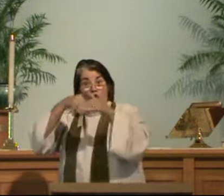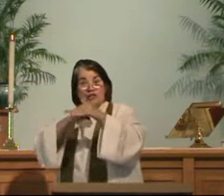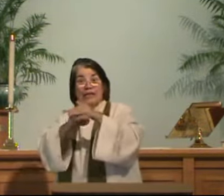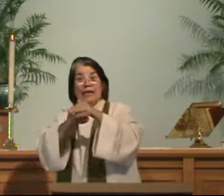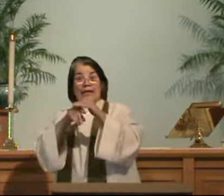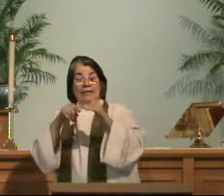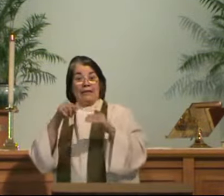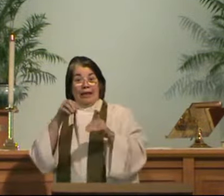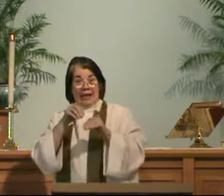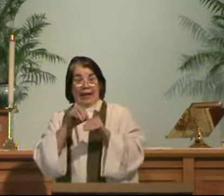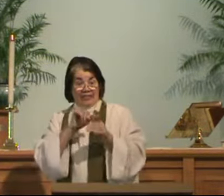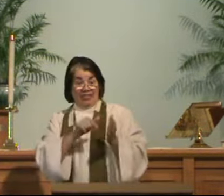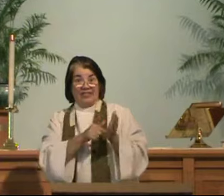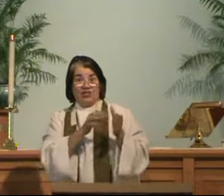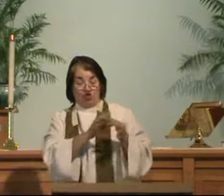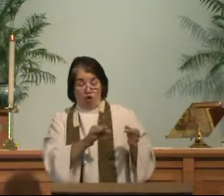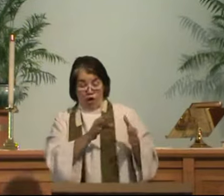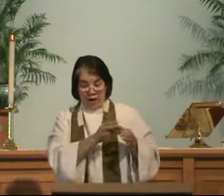walks in this story,